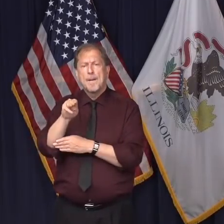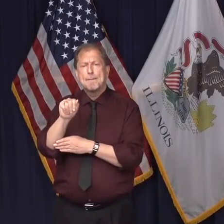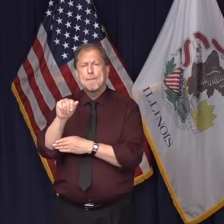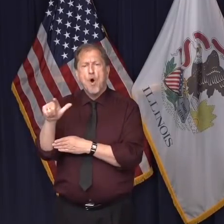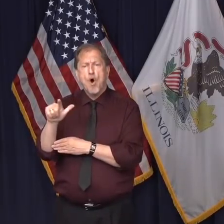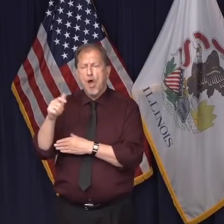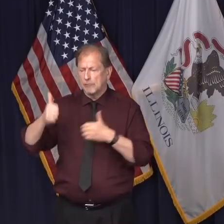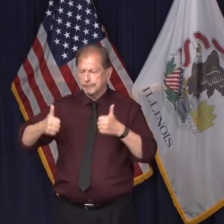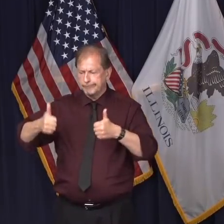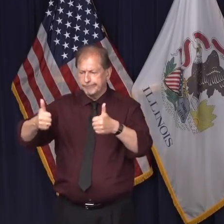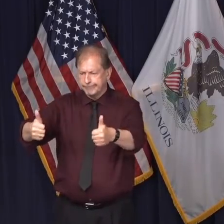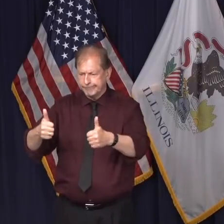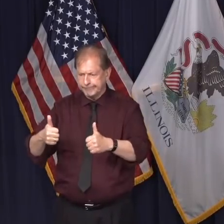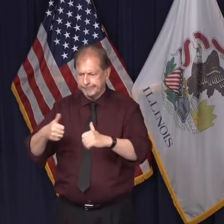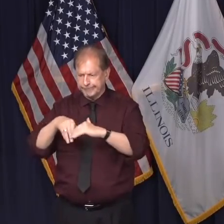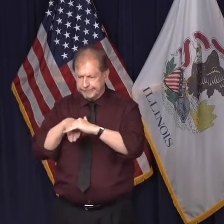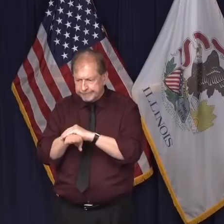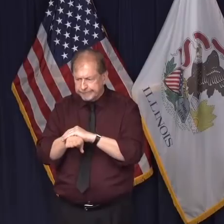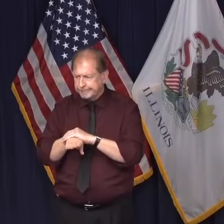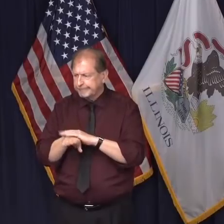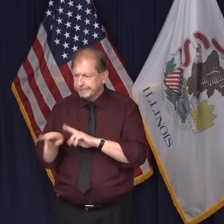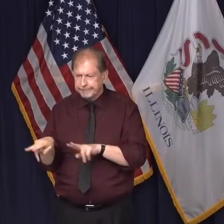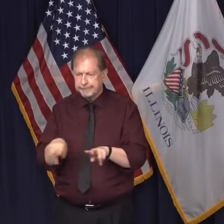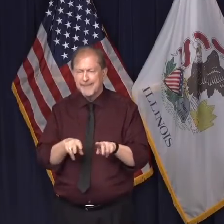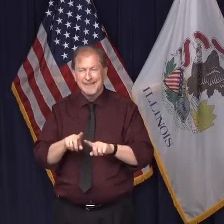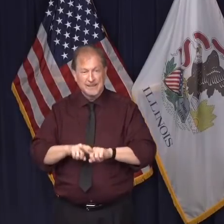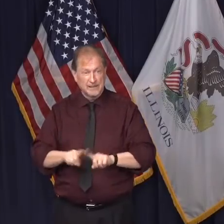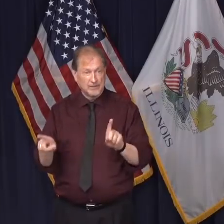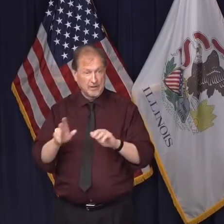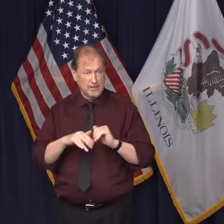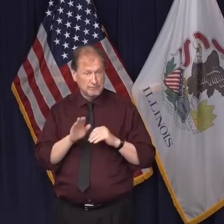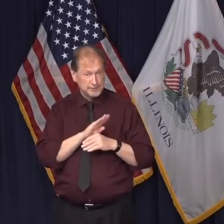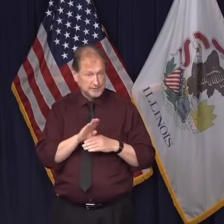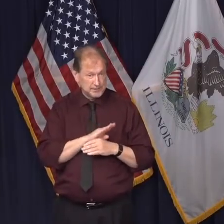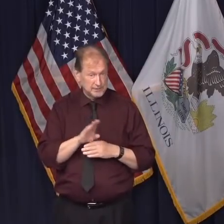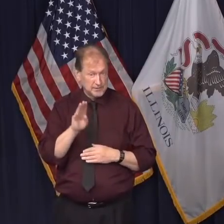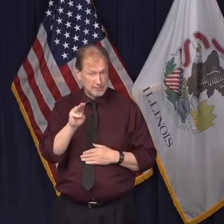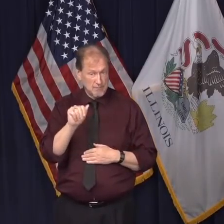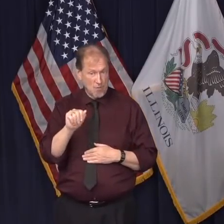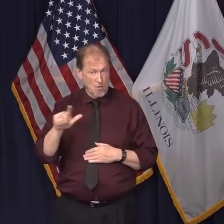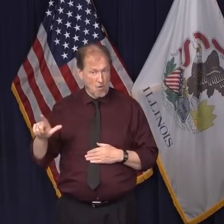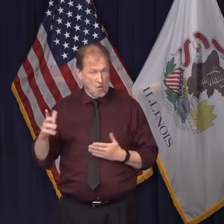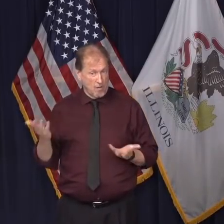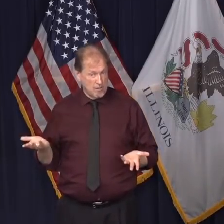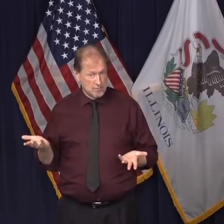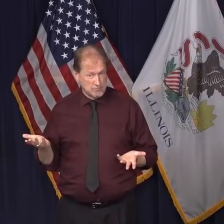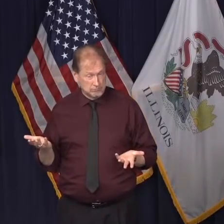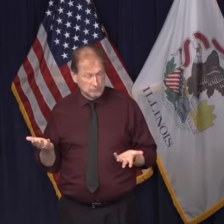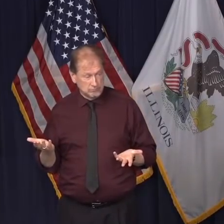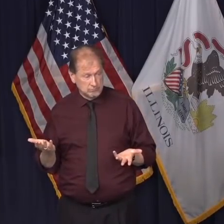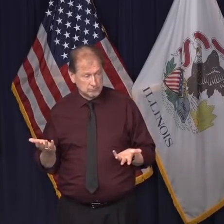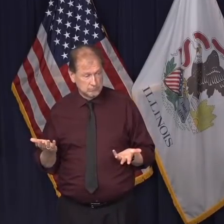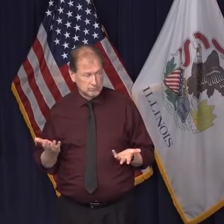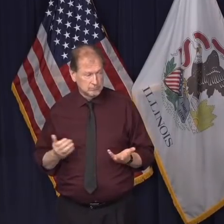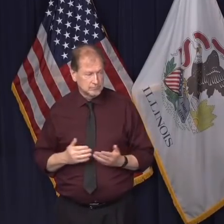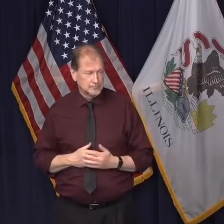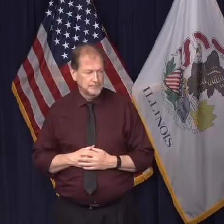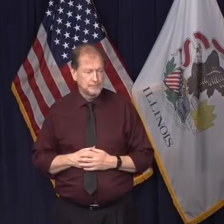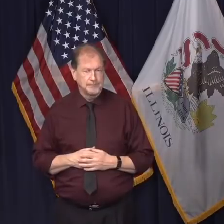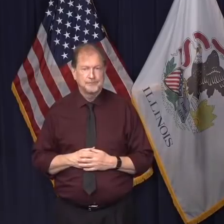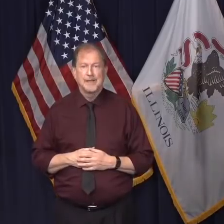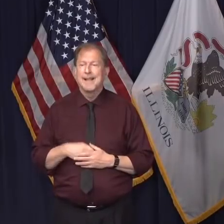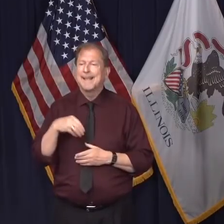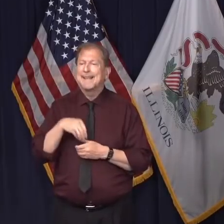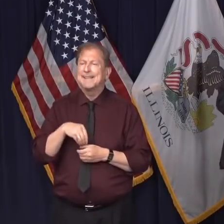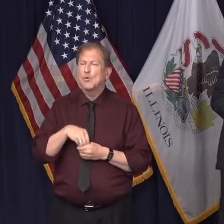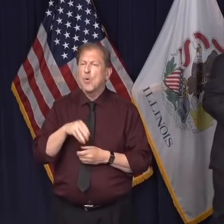and will businesses and malls operate differently than other businesses? Mm-hmm. Now, Dr. Ezike, do you want to address that? Malls, indoor malls, I